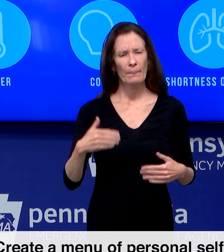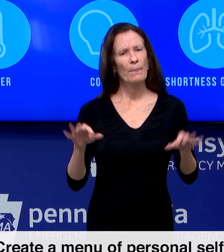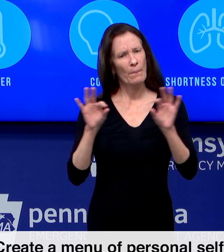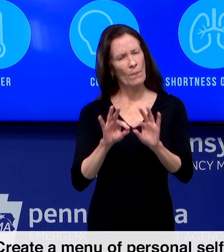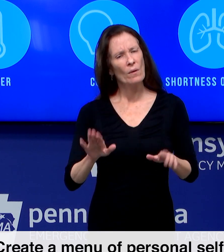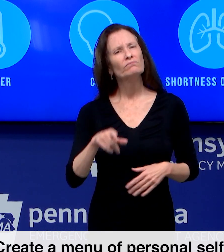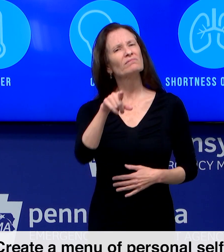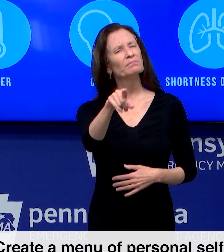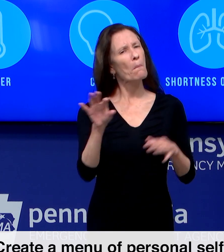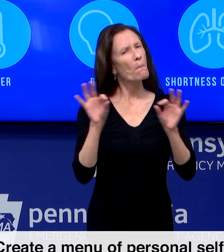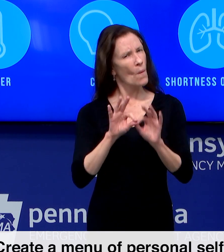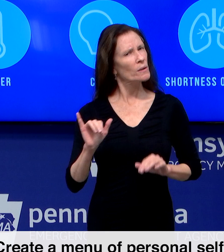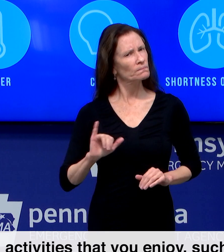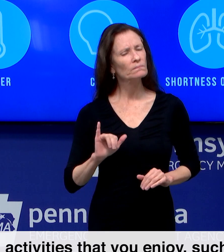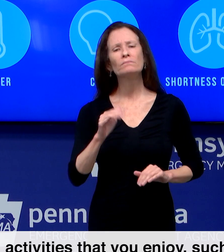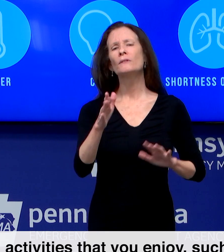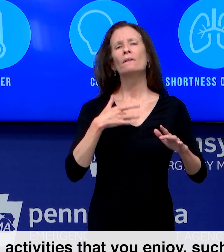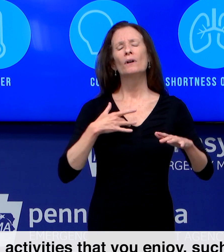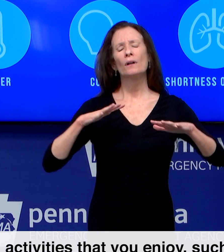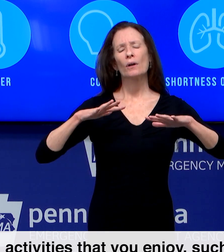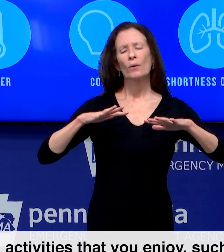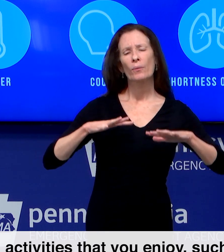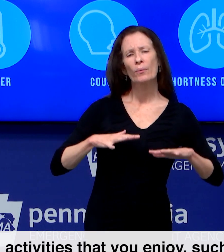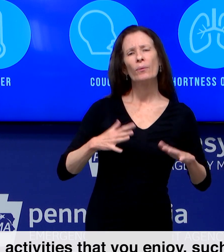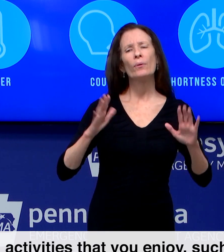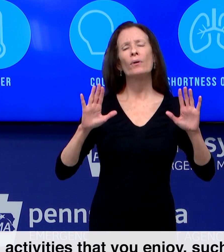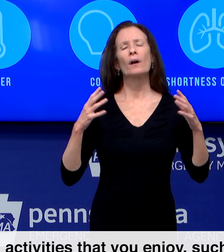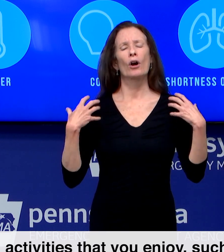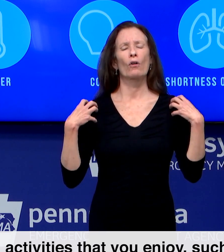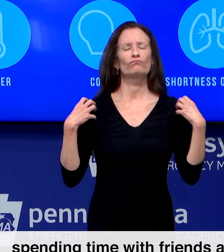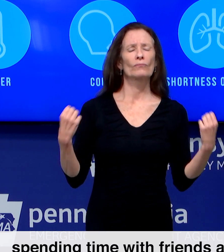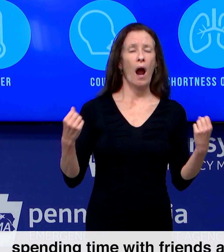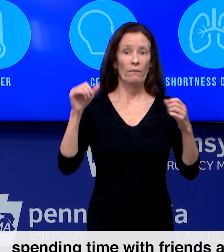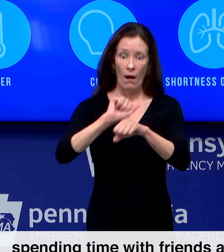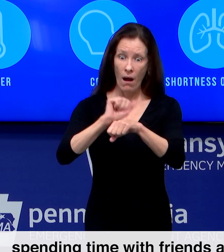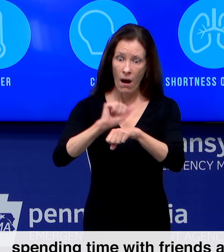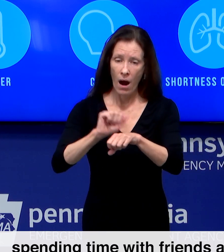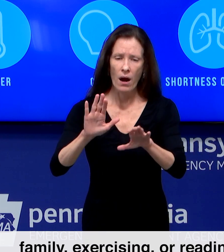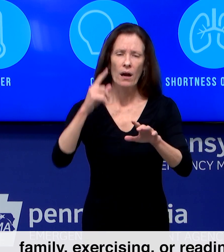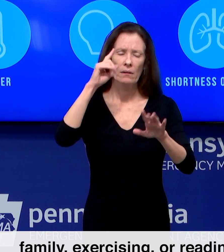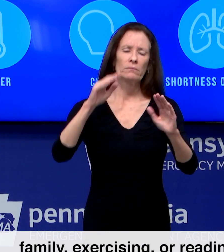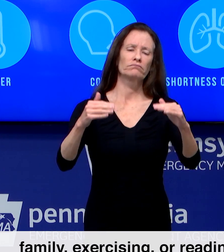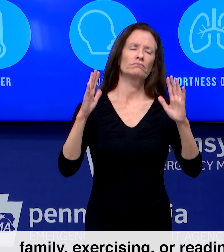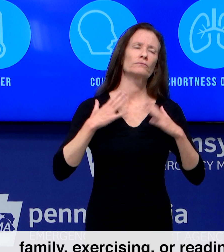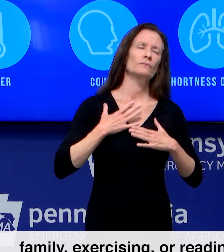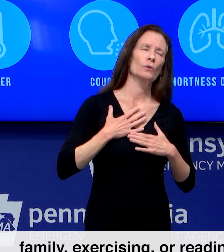Create a menu of personal self-care activities that you enjoy, such as spending time with friends and family,